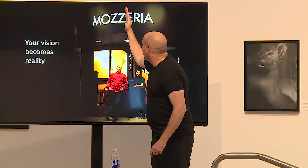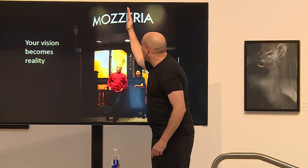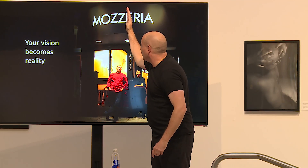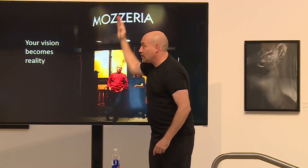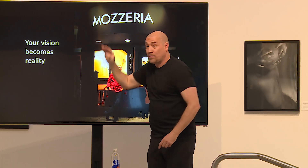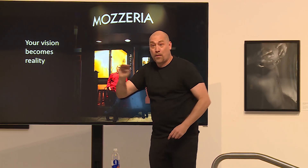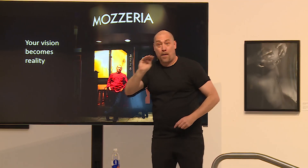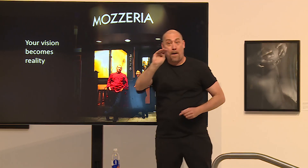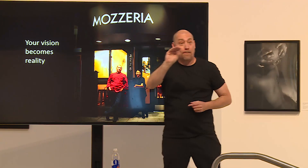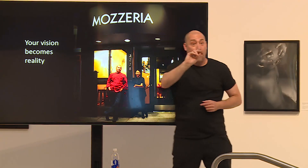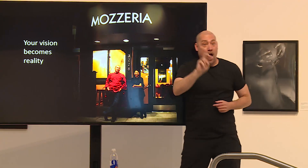Exactly.